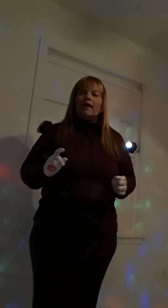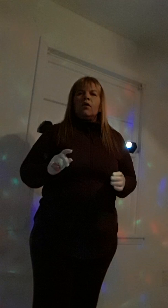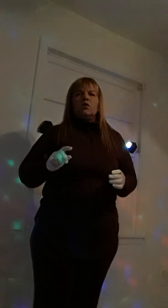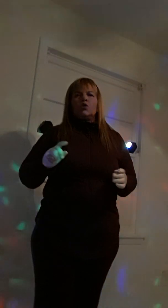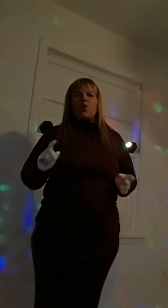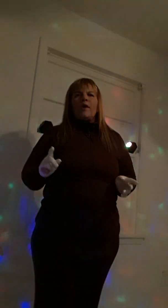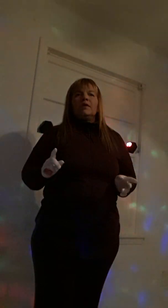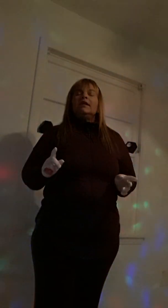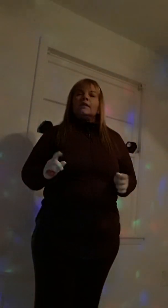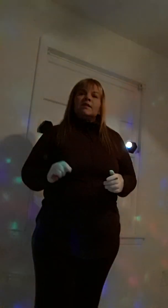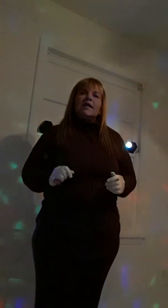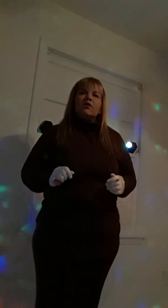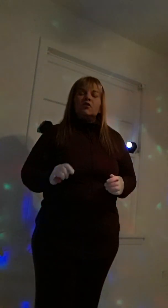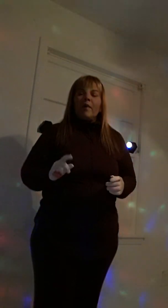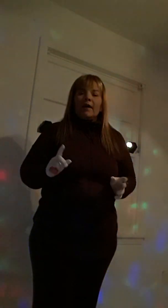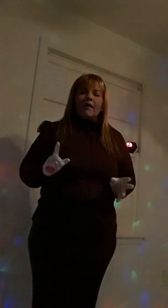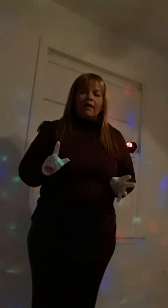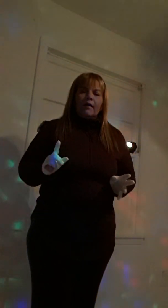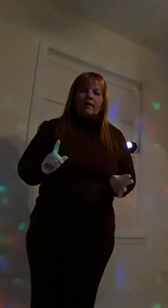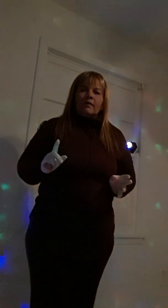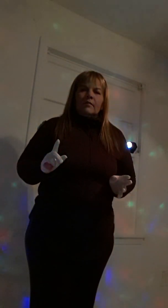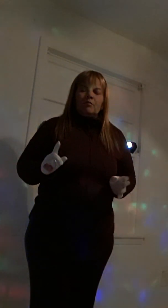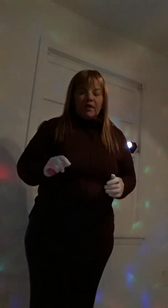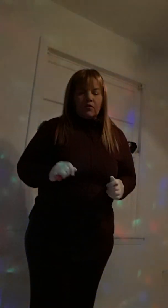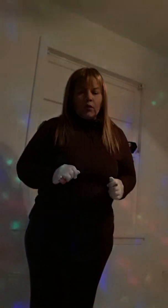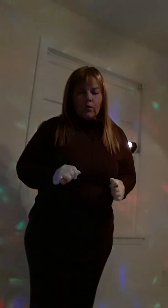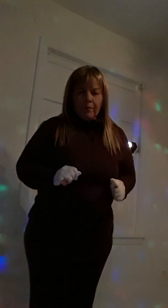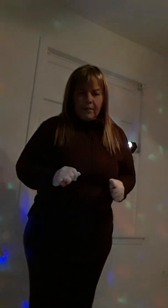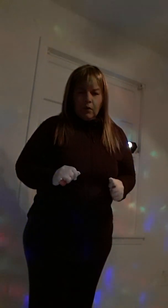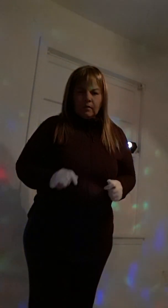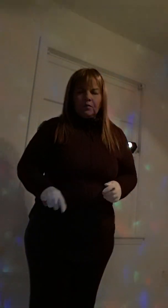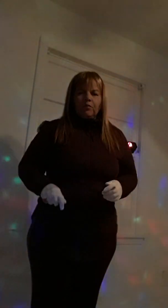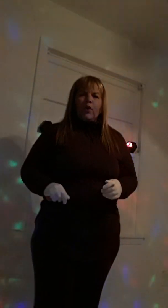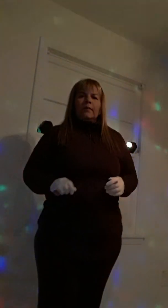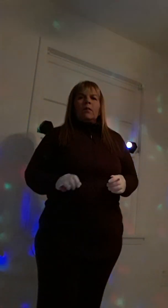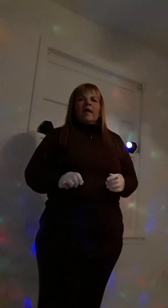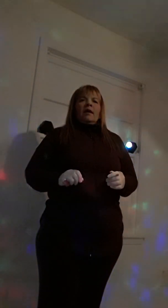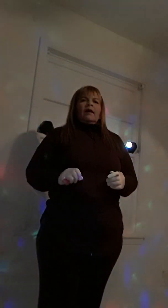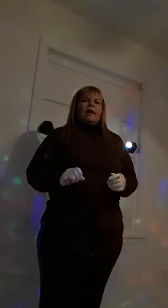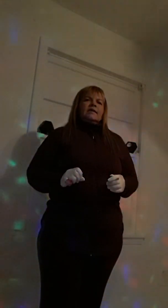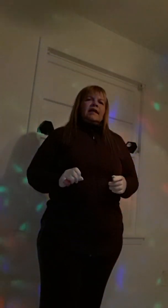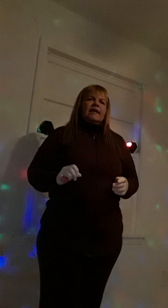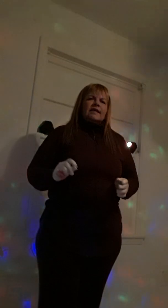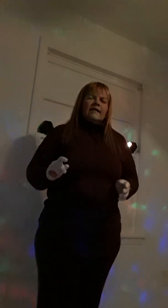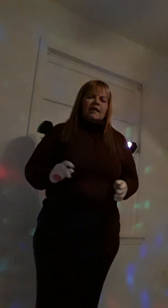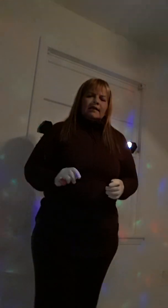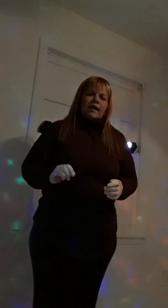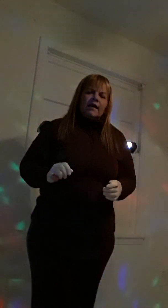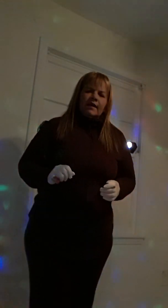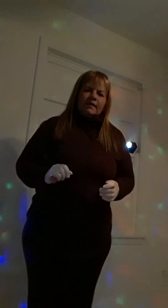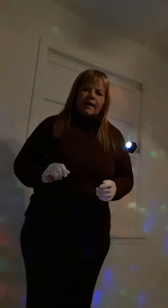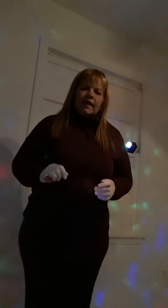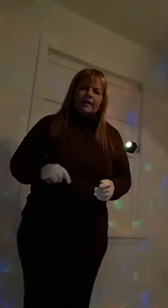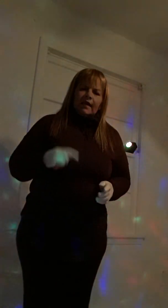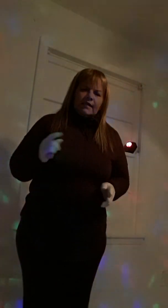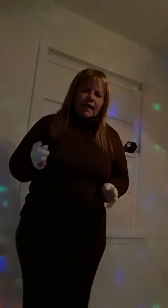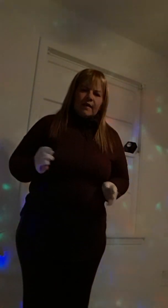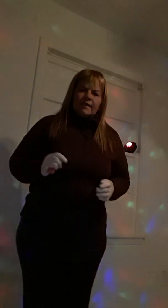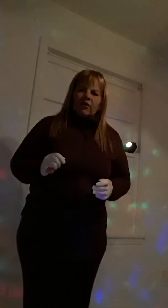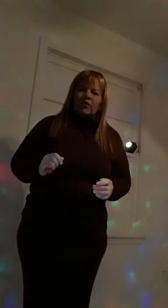or surrounding themselves by peaceful people, right? Si las gentes interesadas en